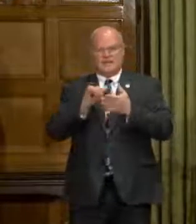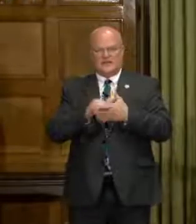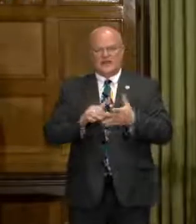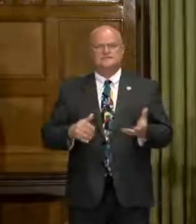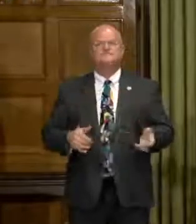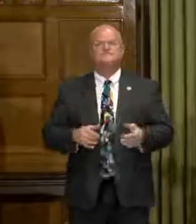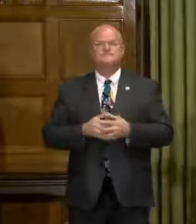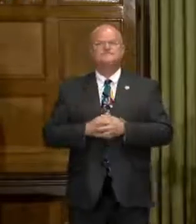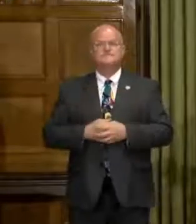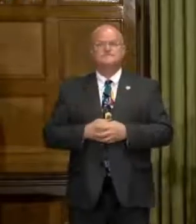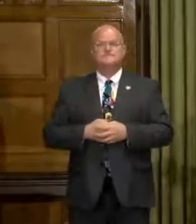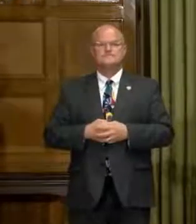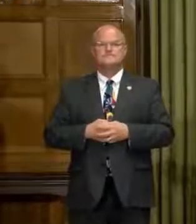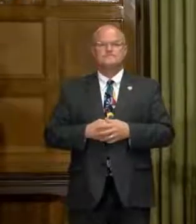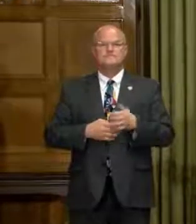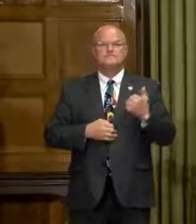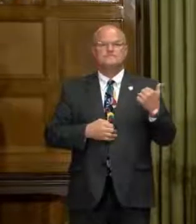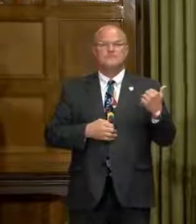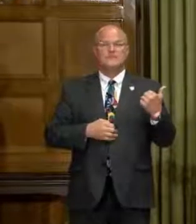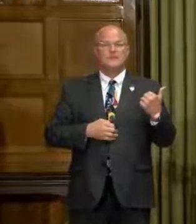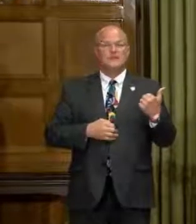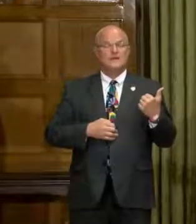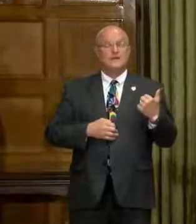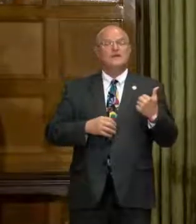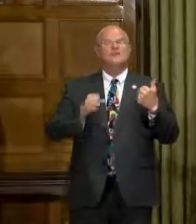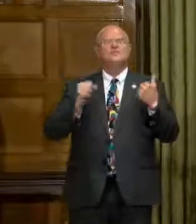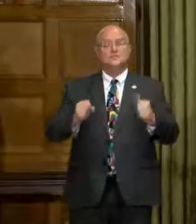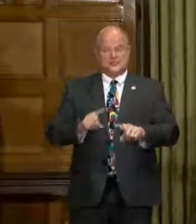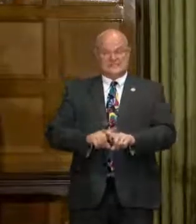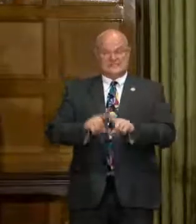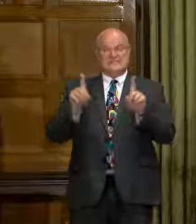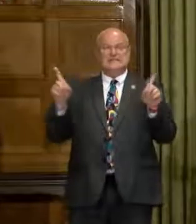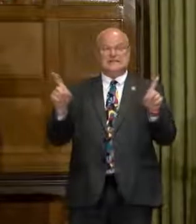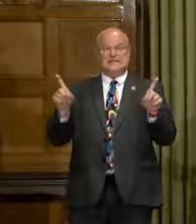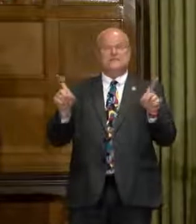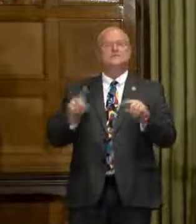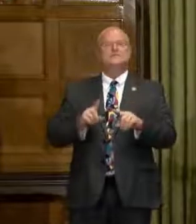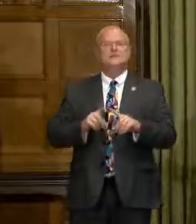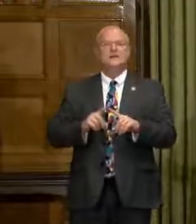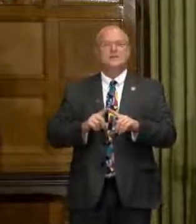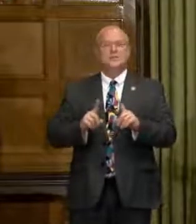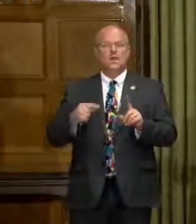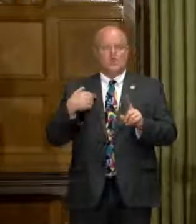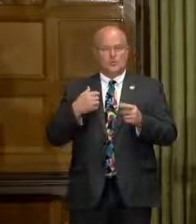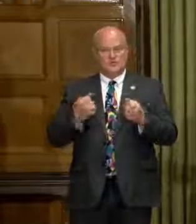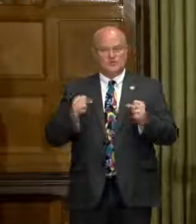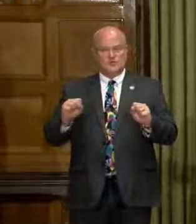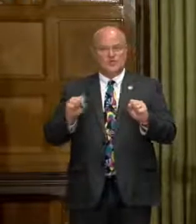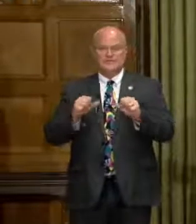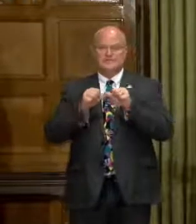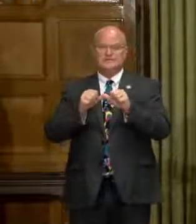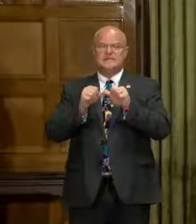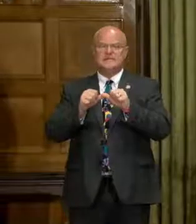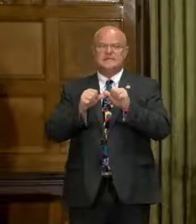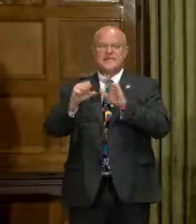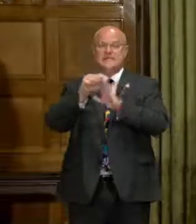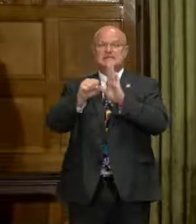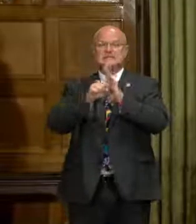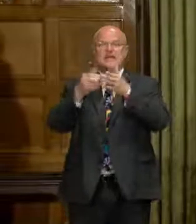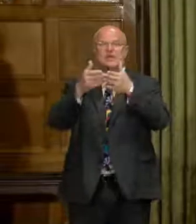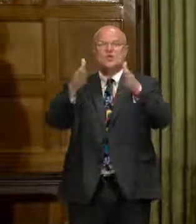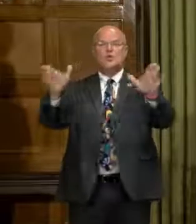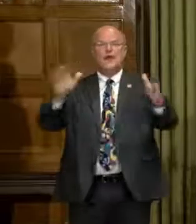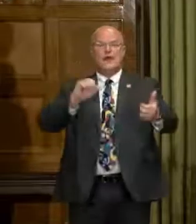handle that? Well, you could distinguish, but we've tried to maintain a